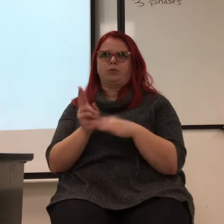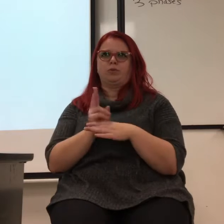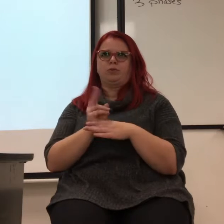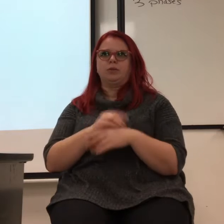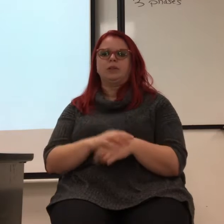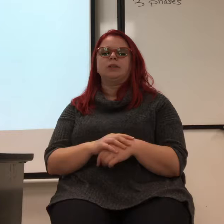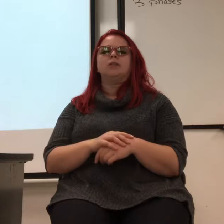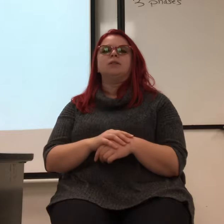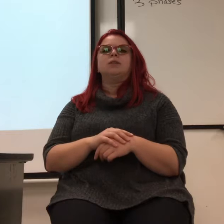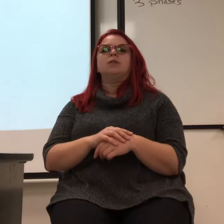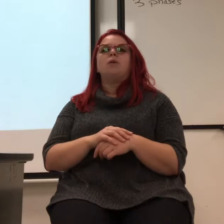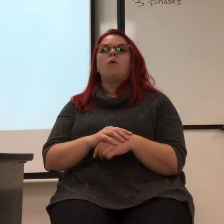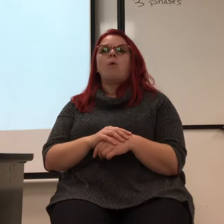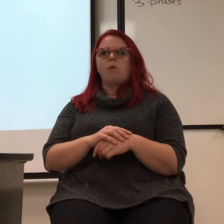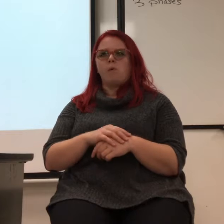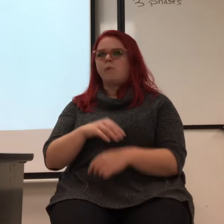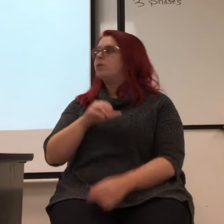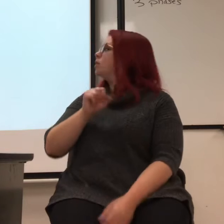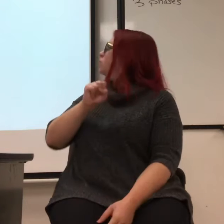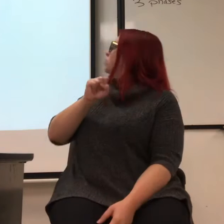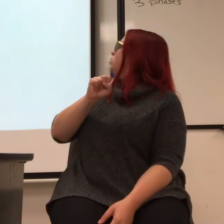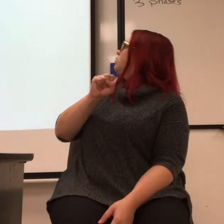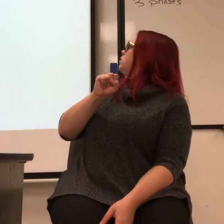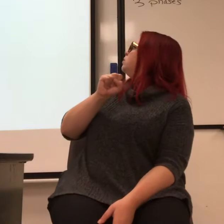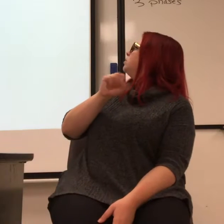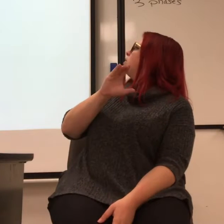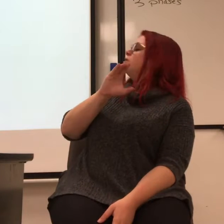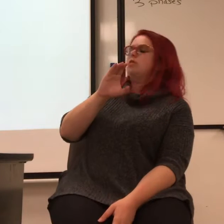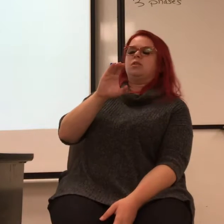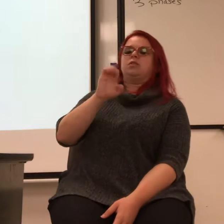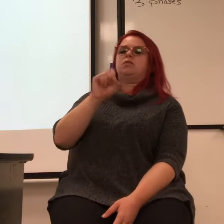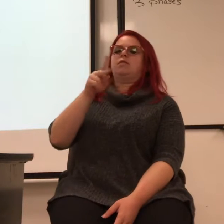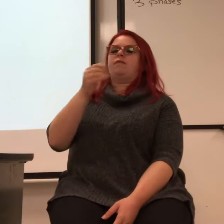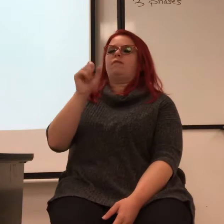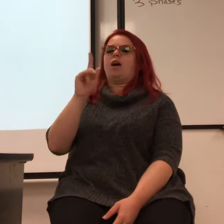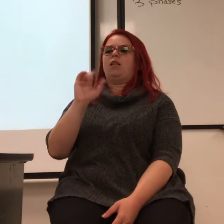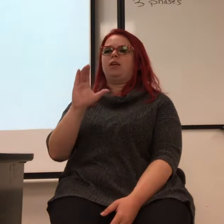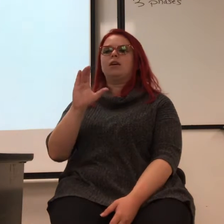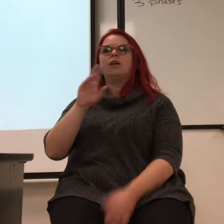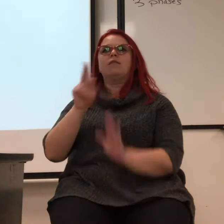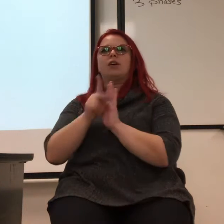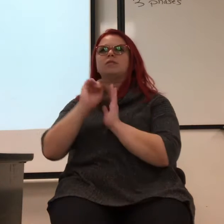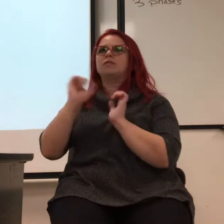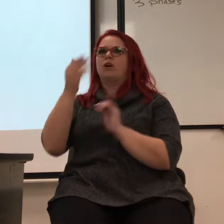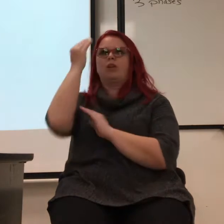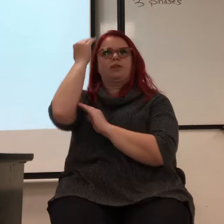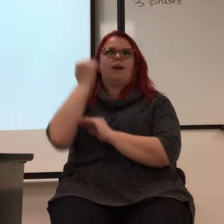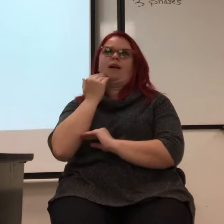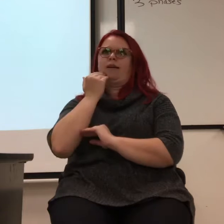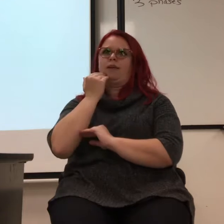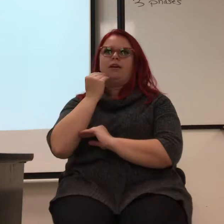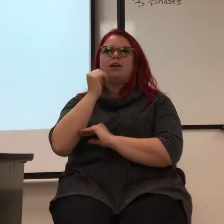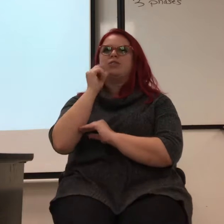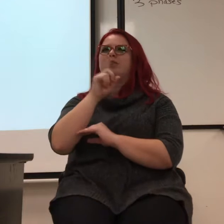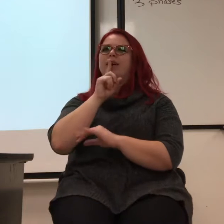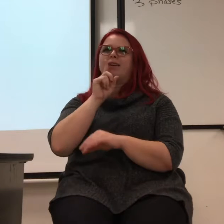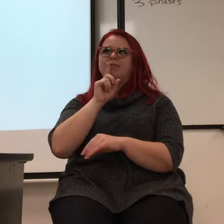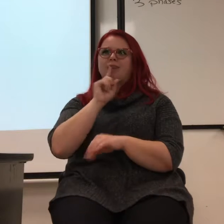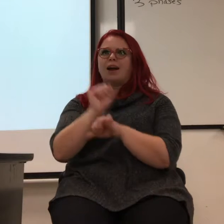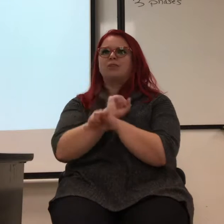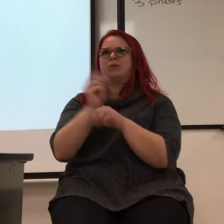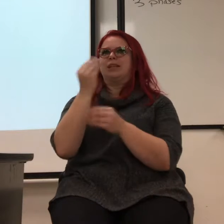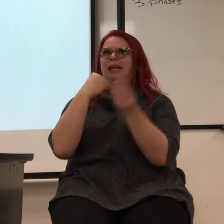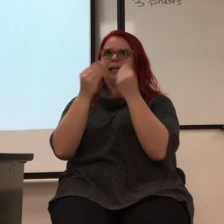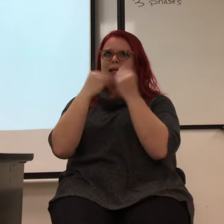The cephalic phase, basically it's all in your head. You're not actually eating, maybe you're at a restaurant